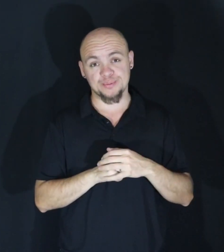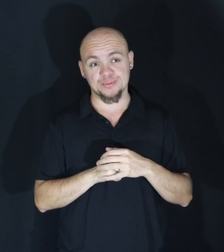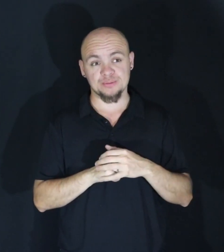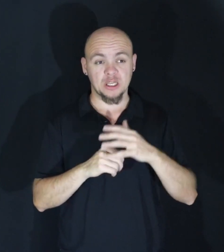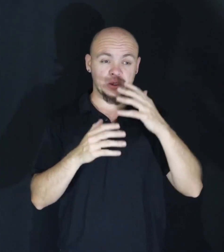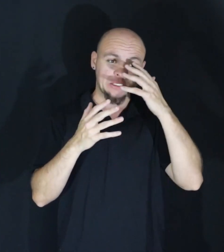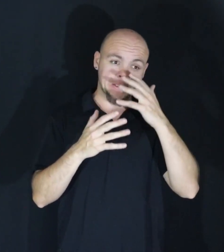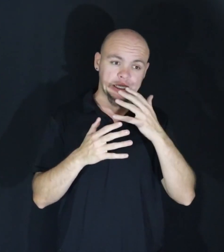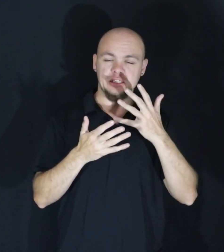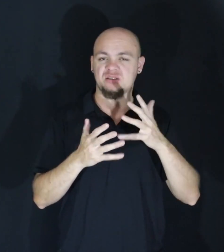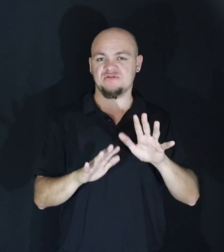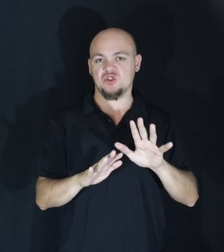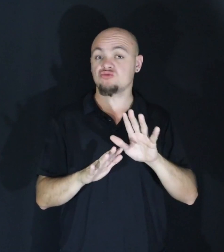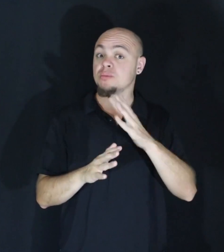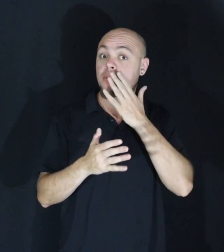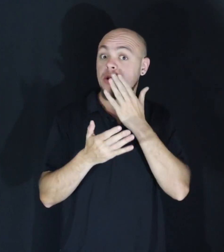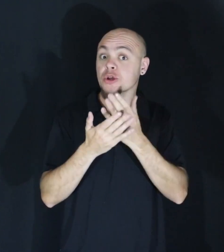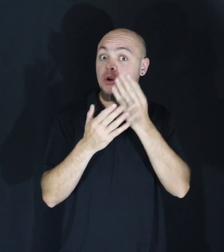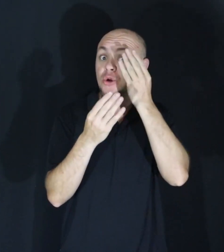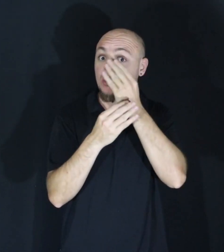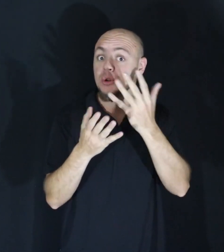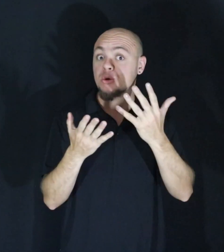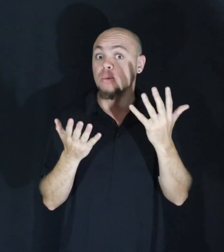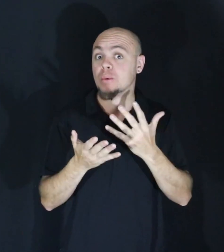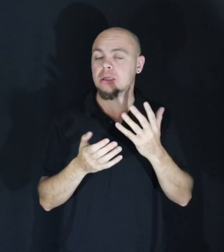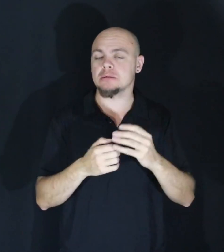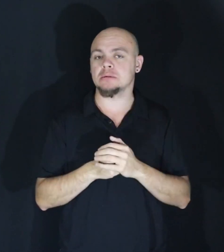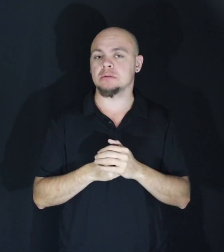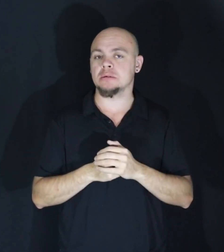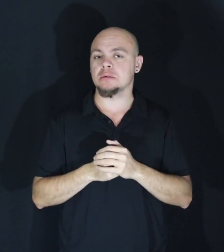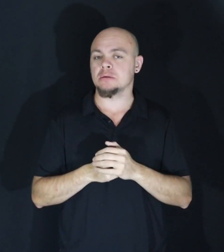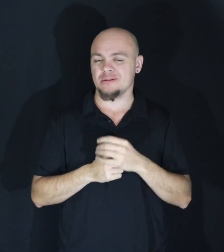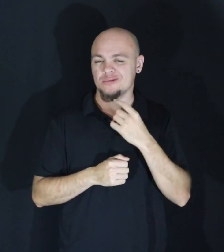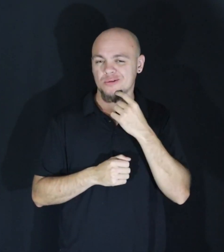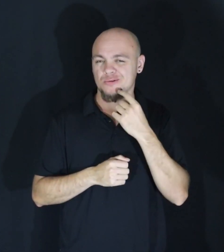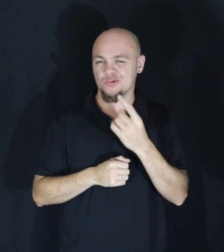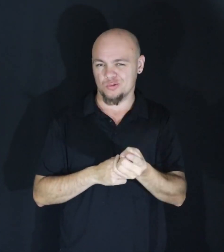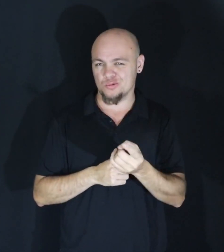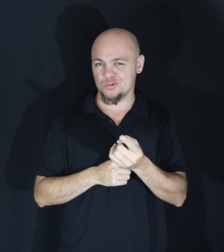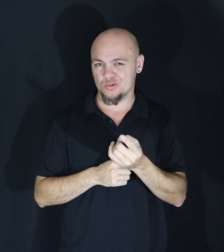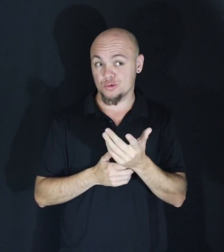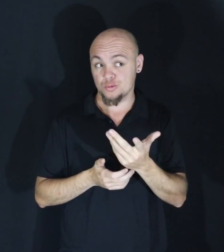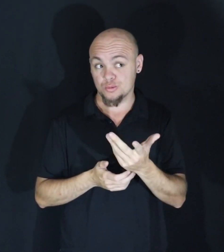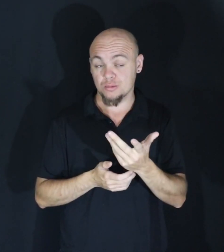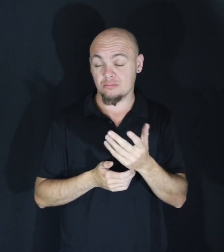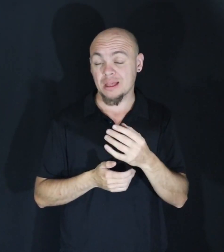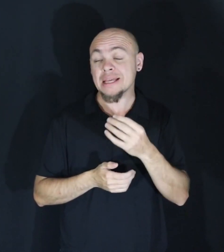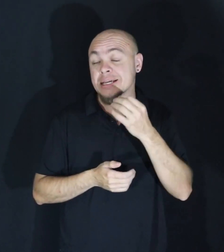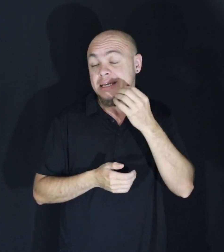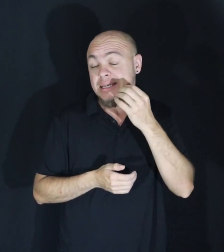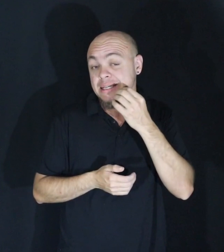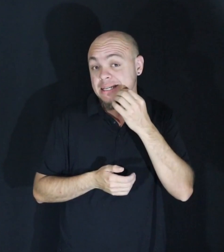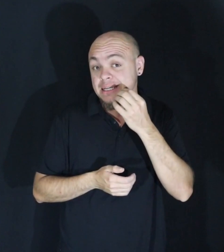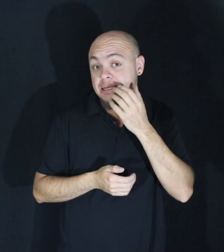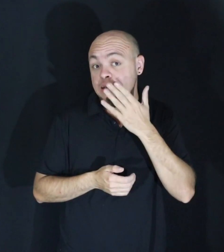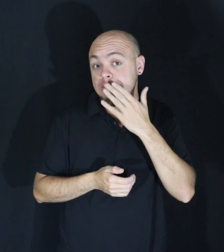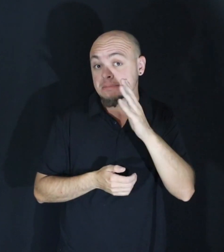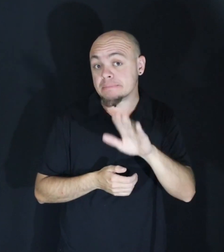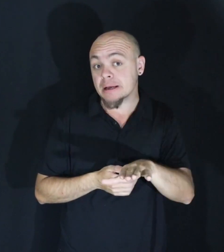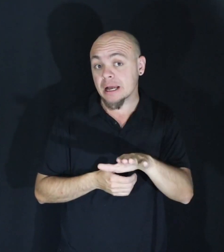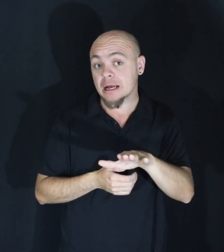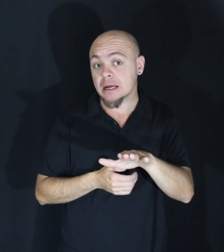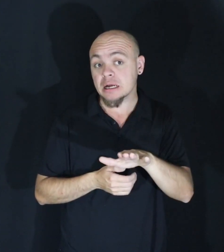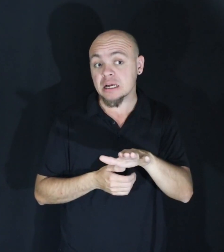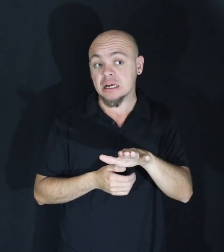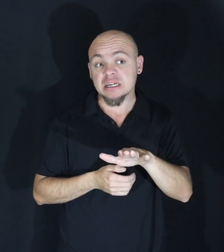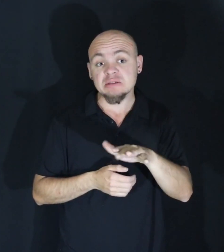gloom. Now for the good news. What if I told you that eating badly is not a